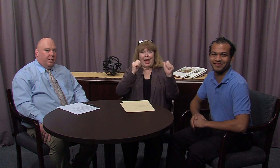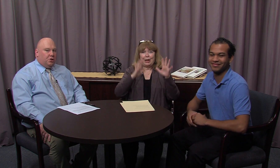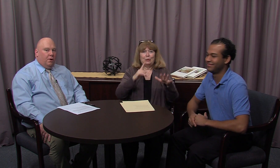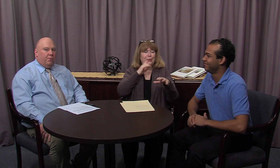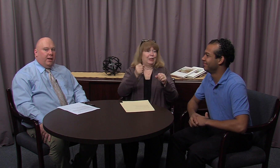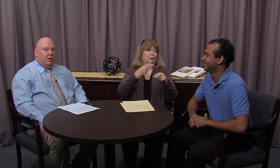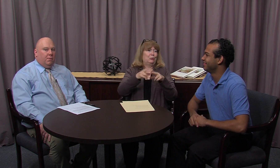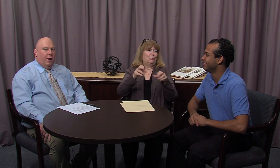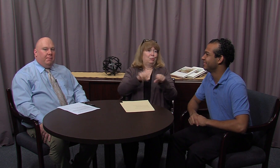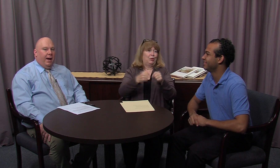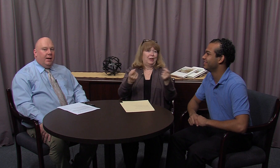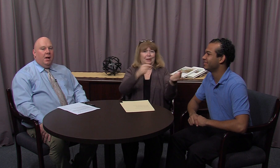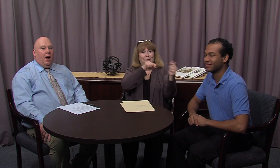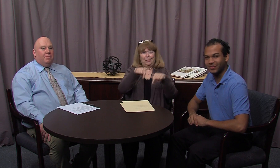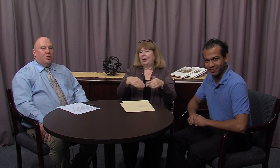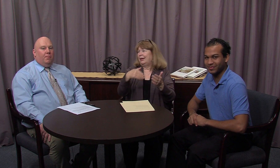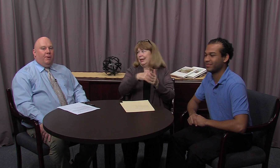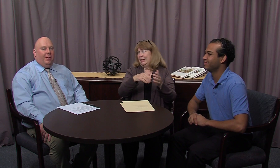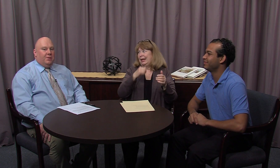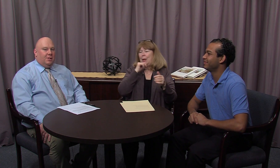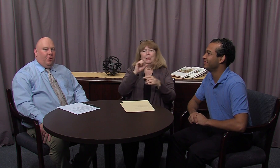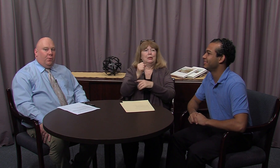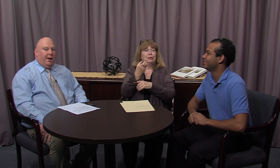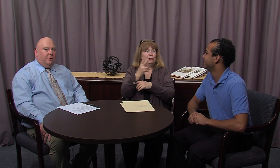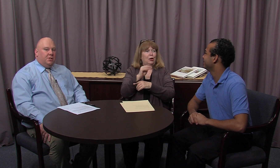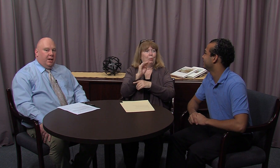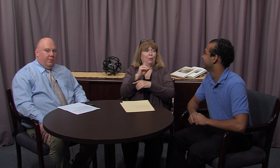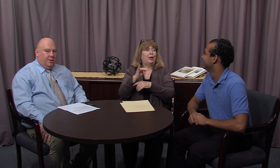short break and come right back. I'm Sean Murphy. This is For the Record. Stay with us.